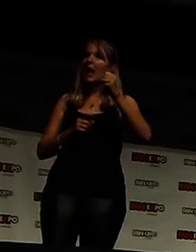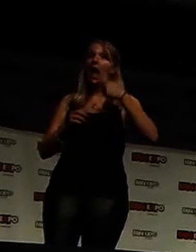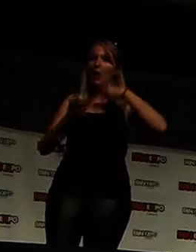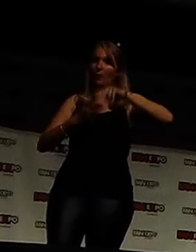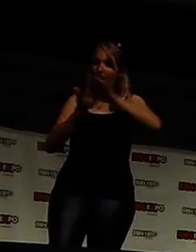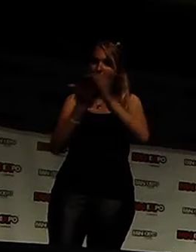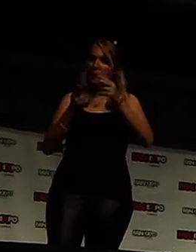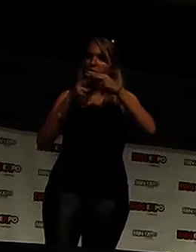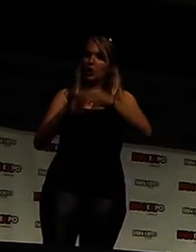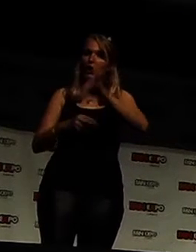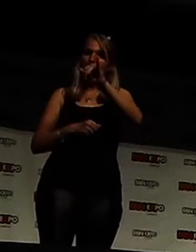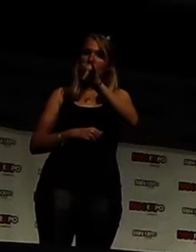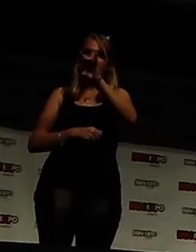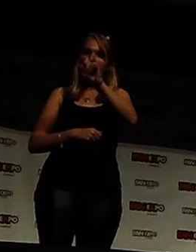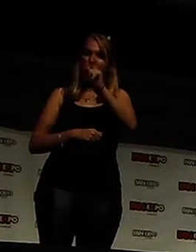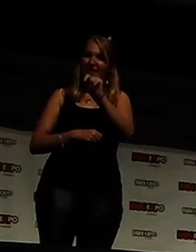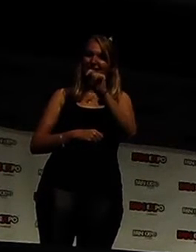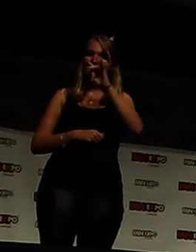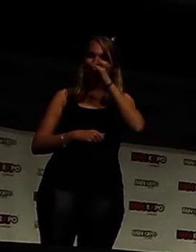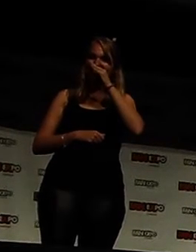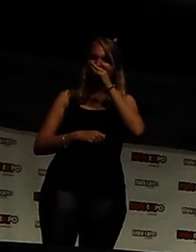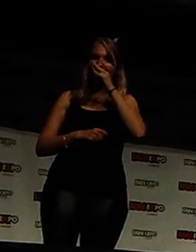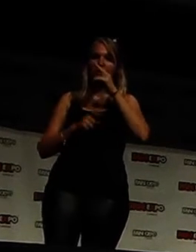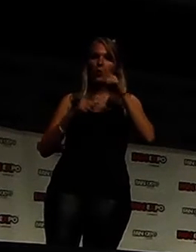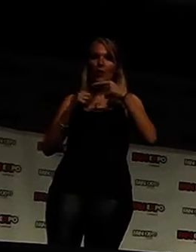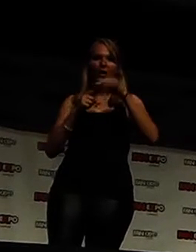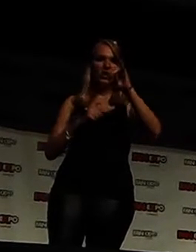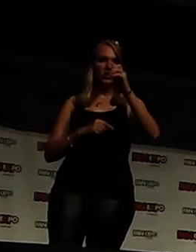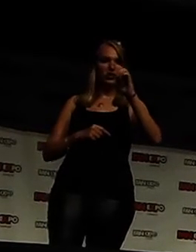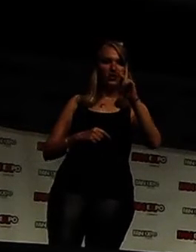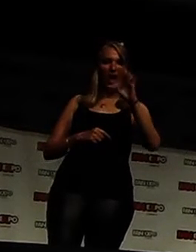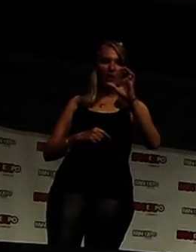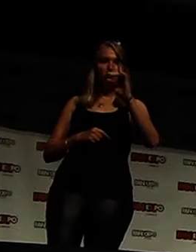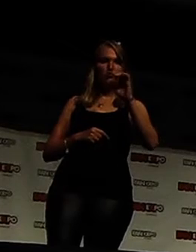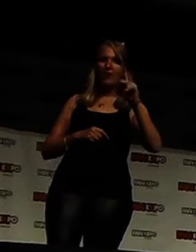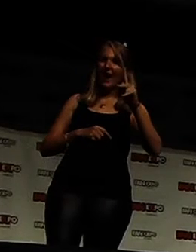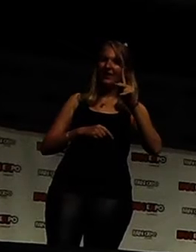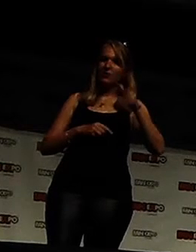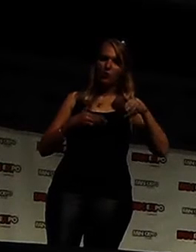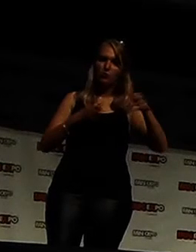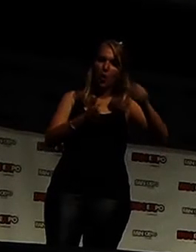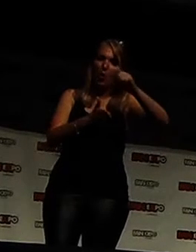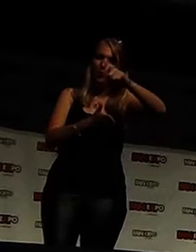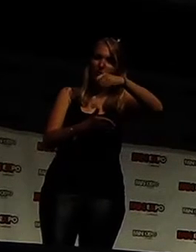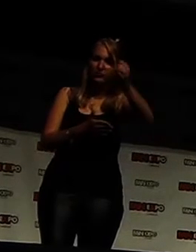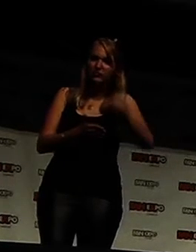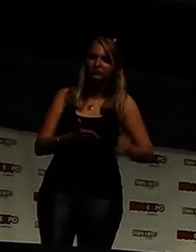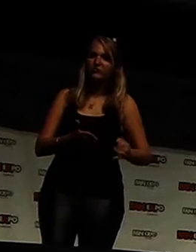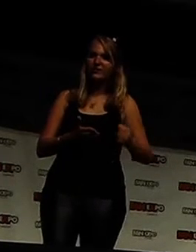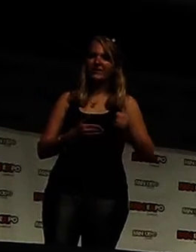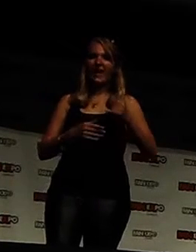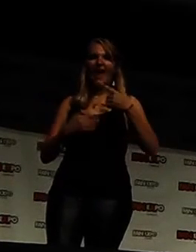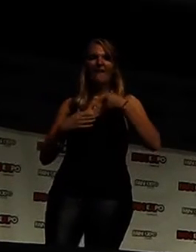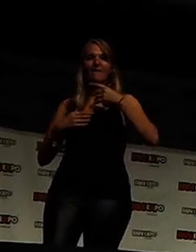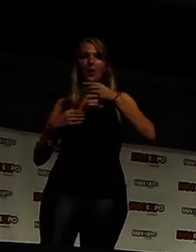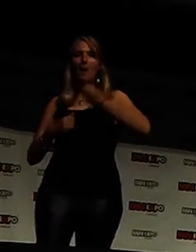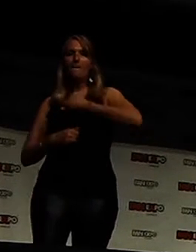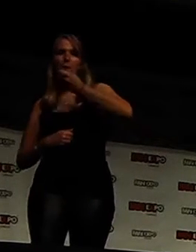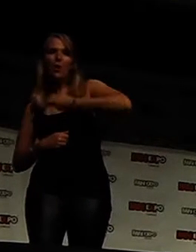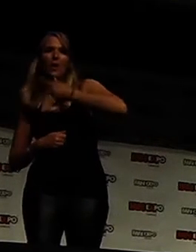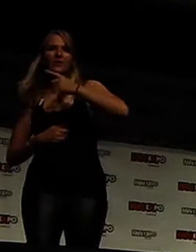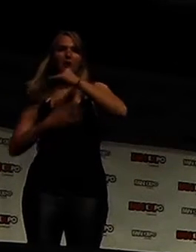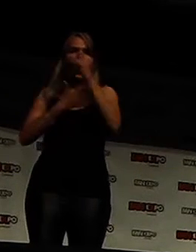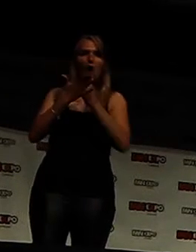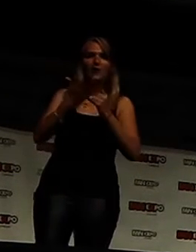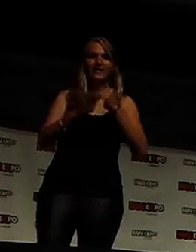where like Jack Crack was writing on the road, and it was just full of so many artists and poets and singers, and there'd be something really cool about heading